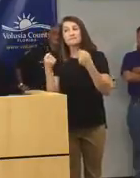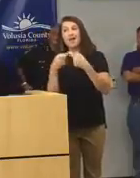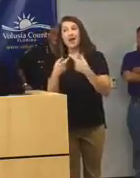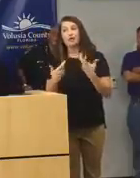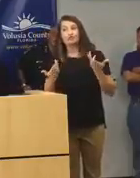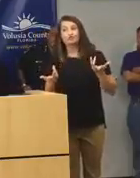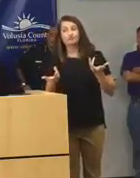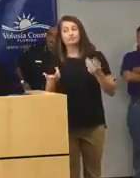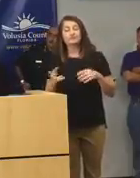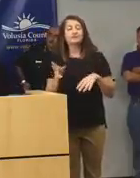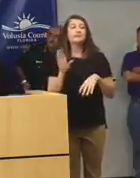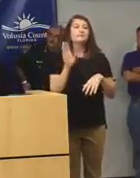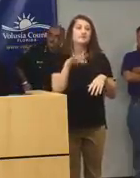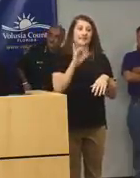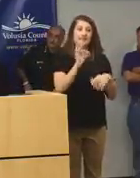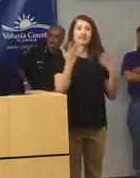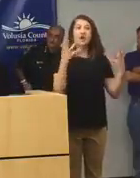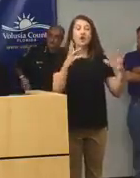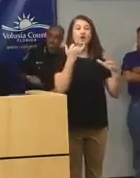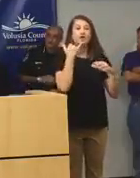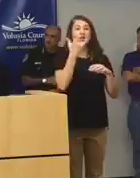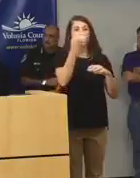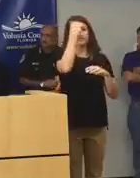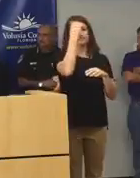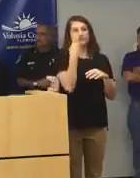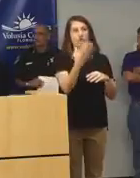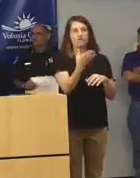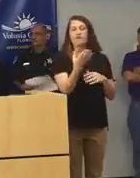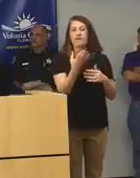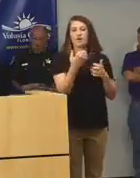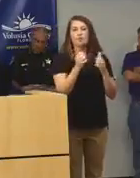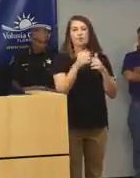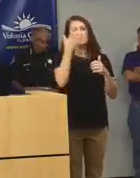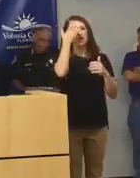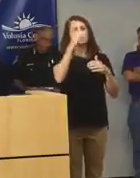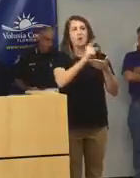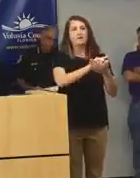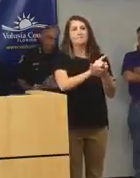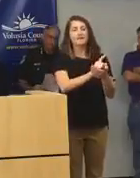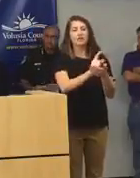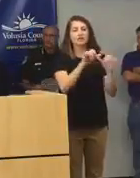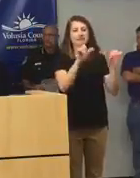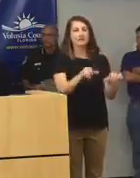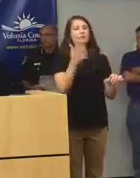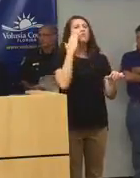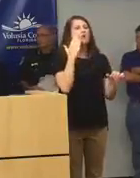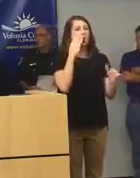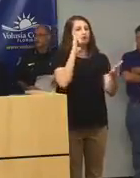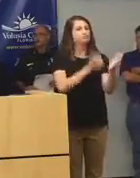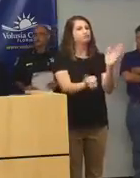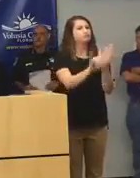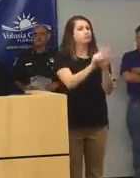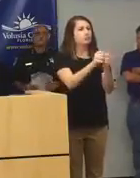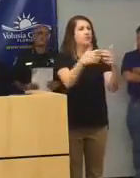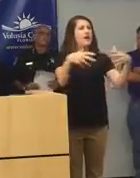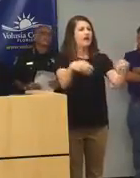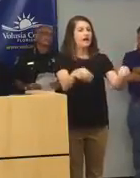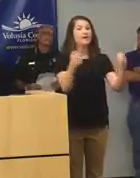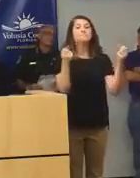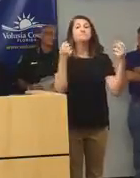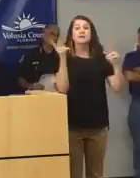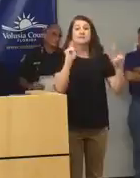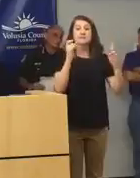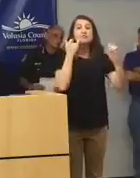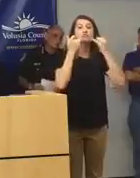just? If they've already called in and notified us, with our smart meter system, we know that they're out of power. Many people, though,